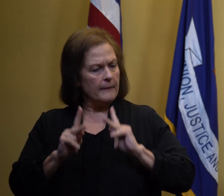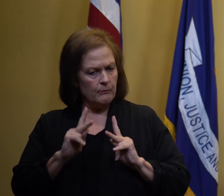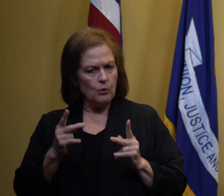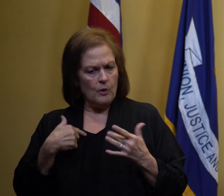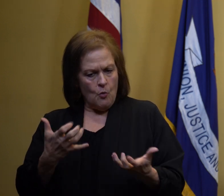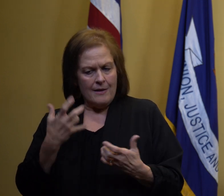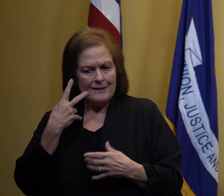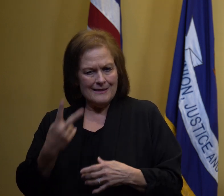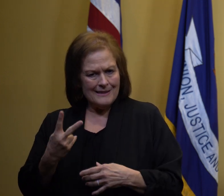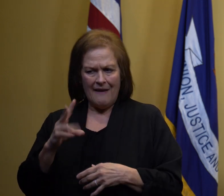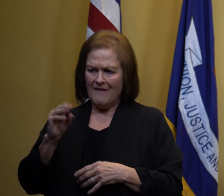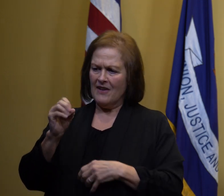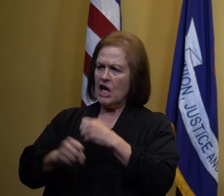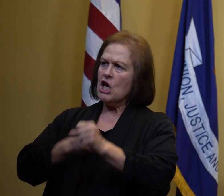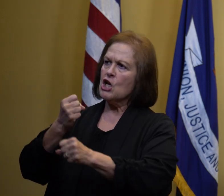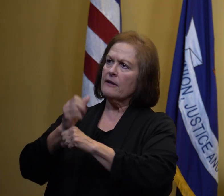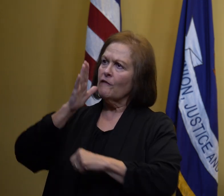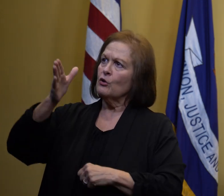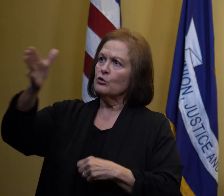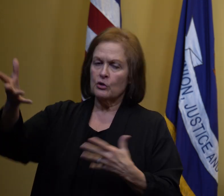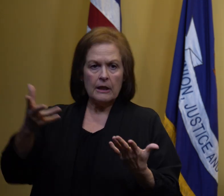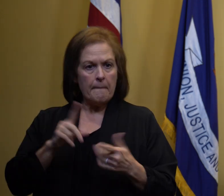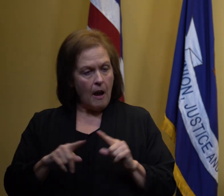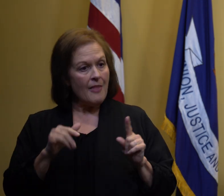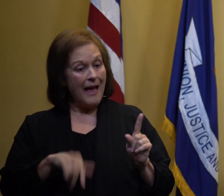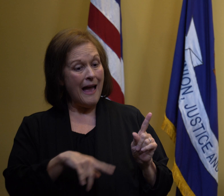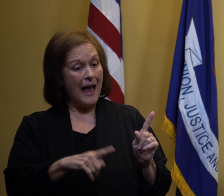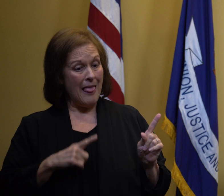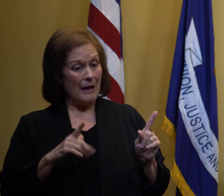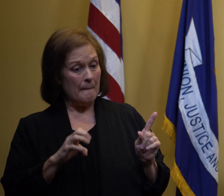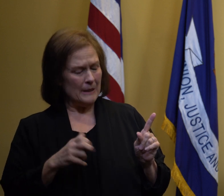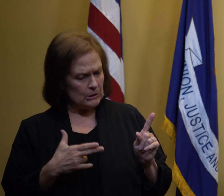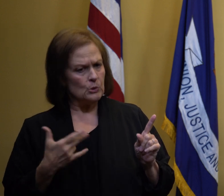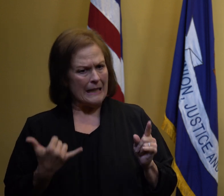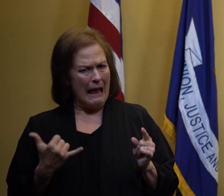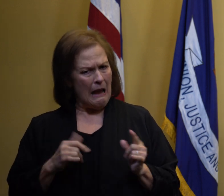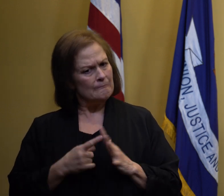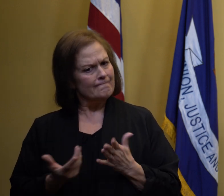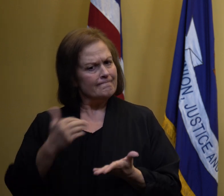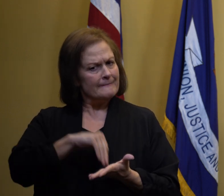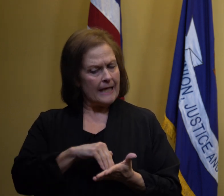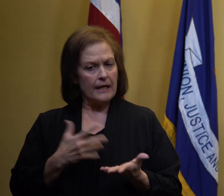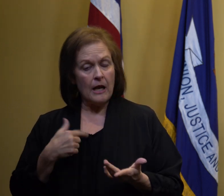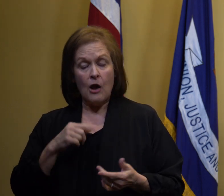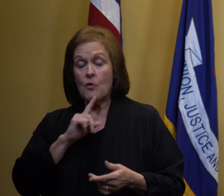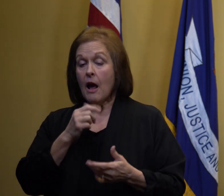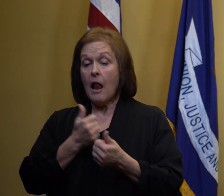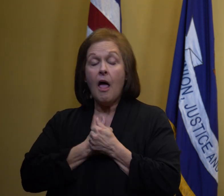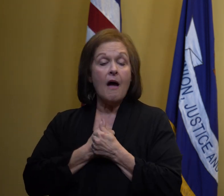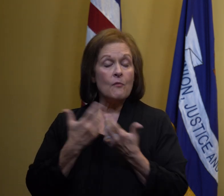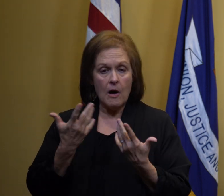this, 50 years, right, on a hiatus, but this is coming back, and it means so much. And what I love about it,